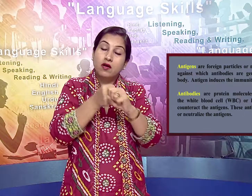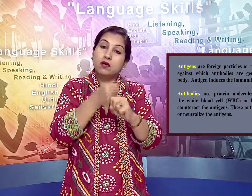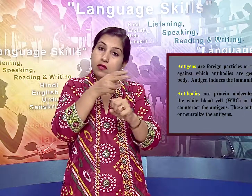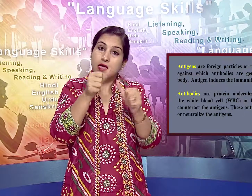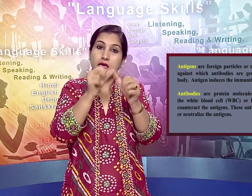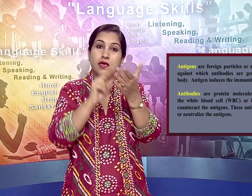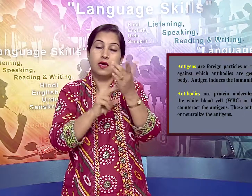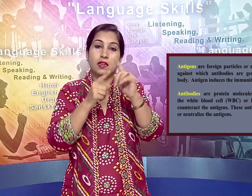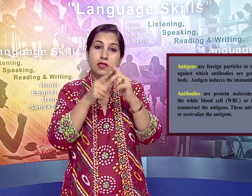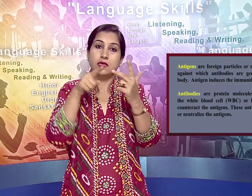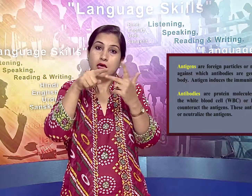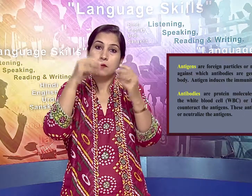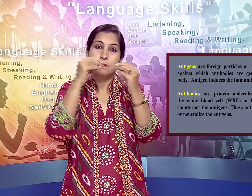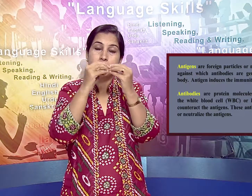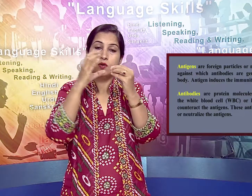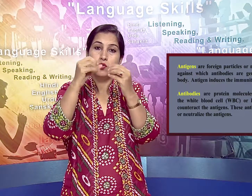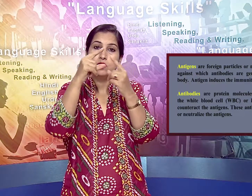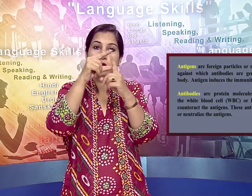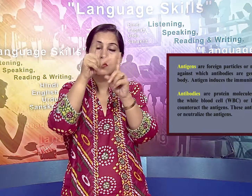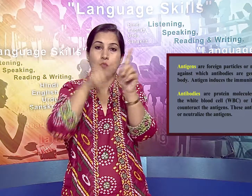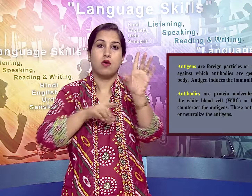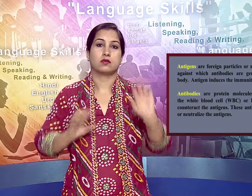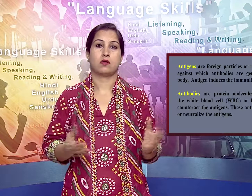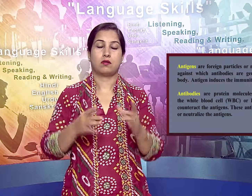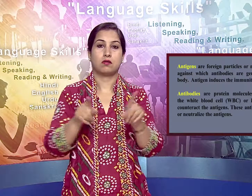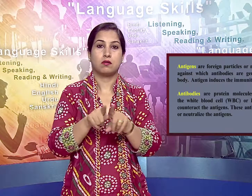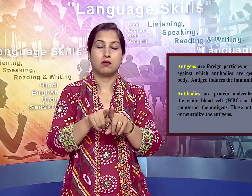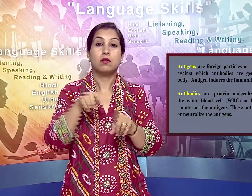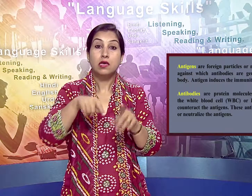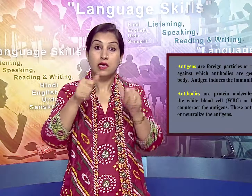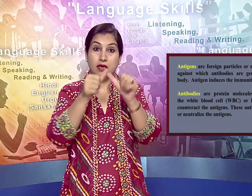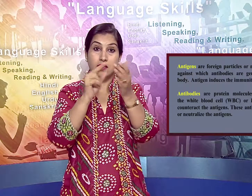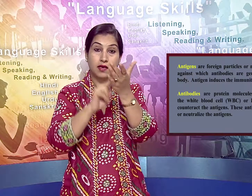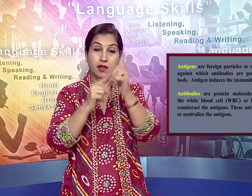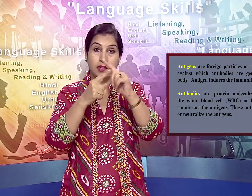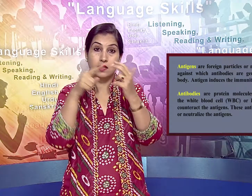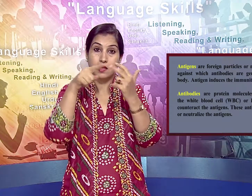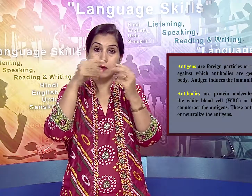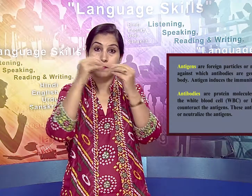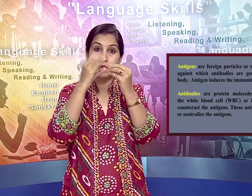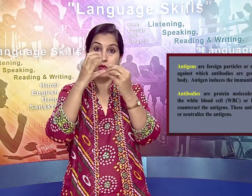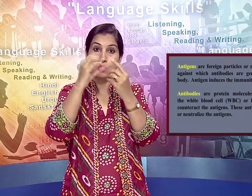and the antibodies are protein molecules produced in the white blood cells